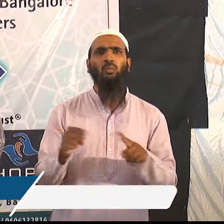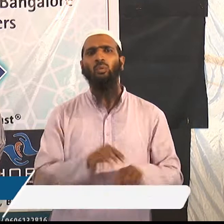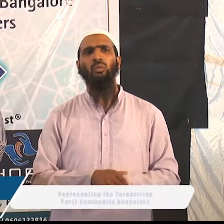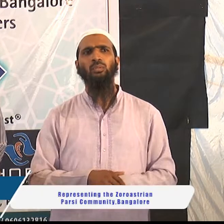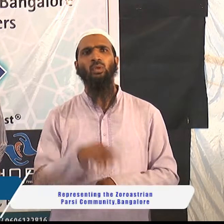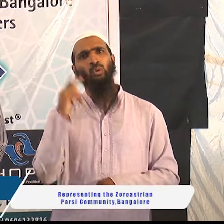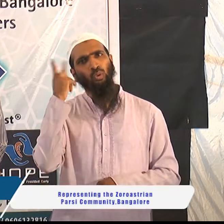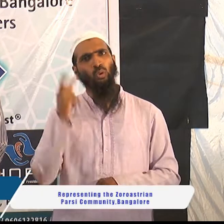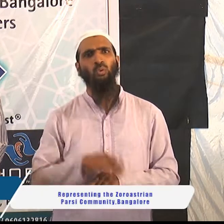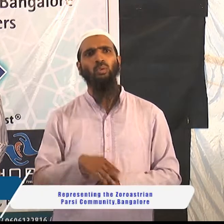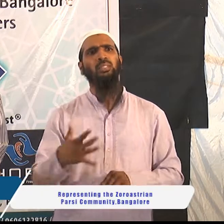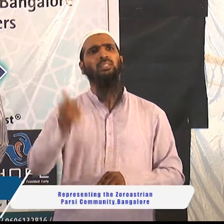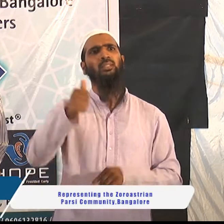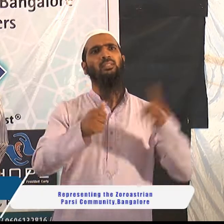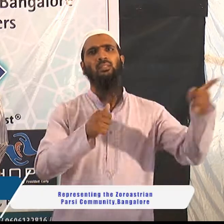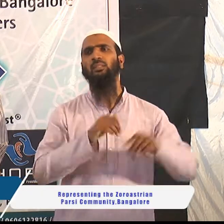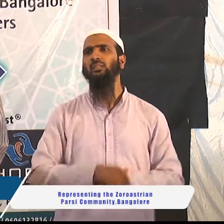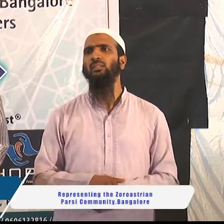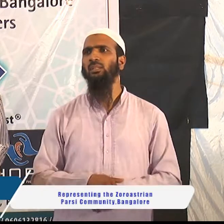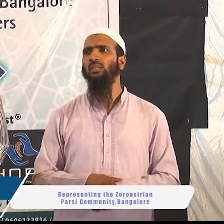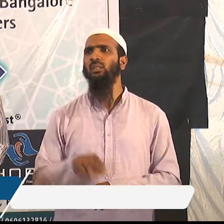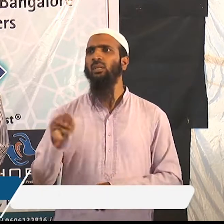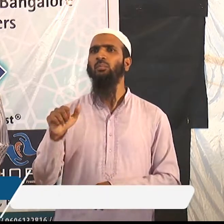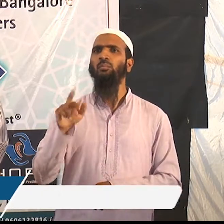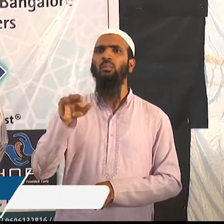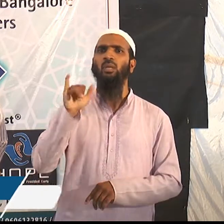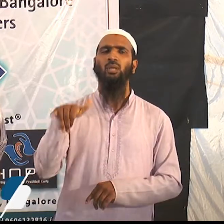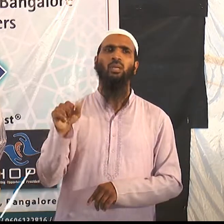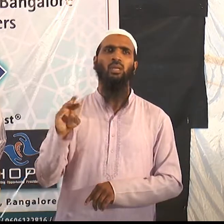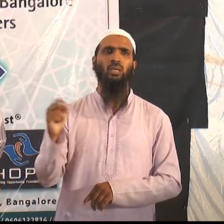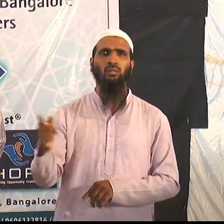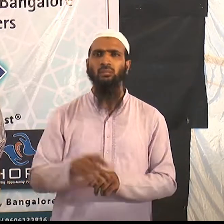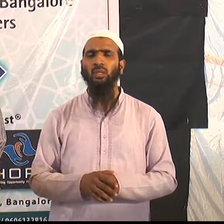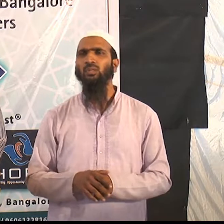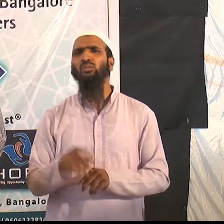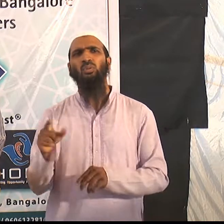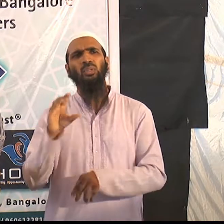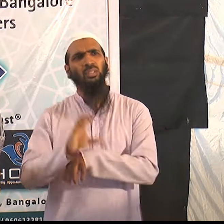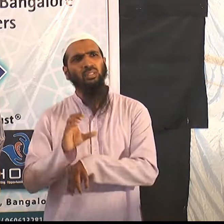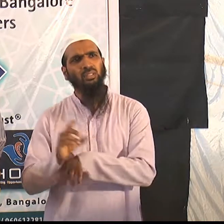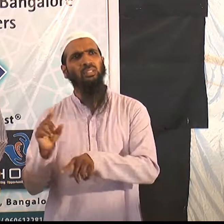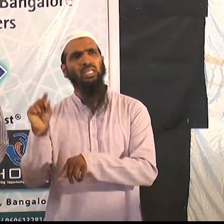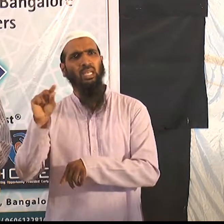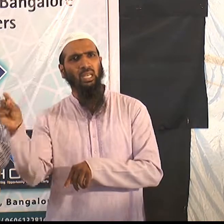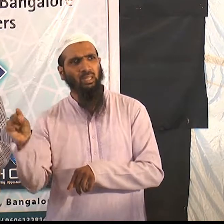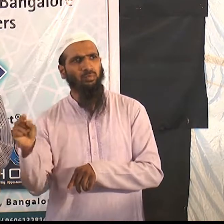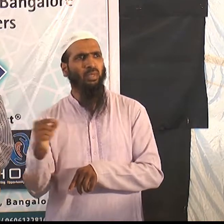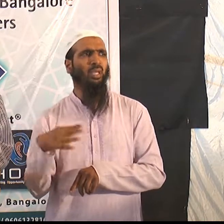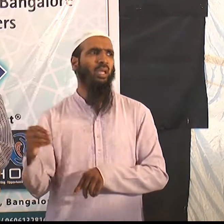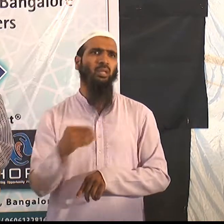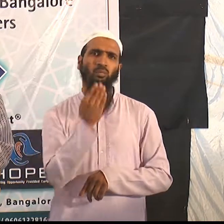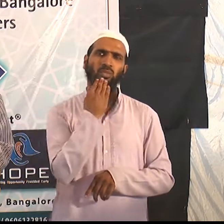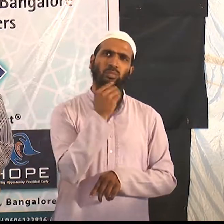is Mary. Joseph is Yusuf. Isaac is Isaac. Do you see the commonality that